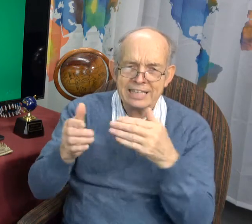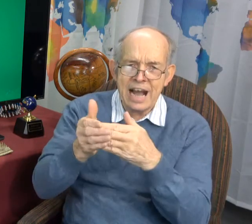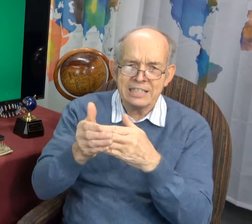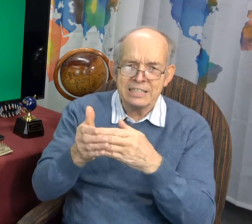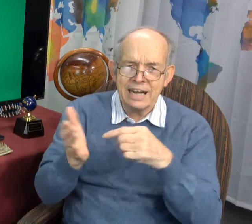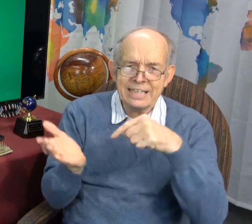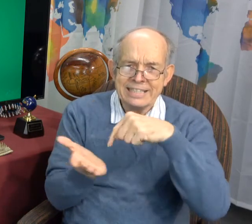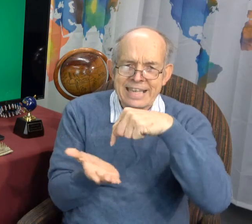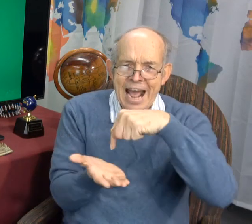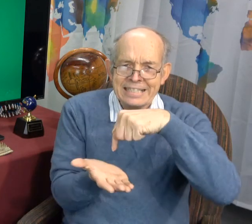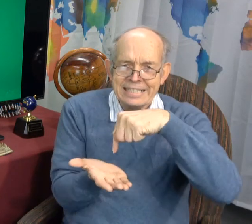against that.